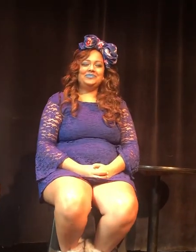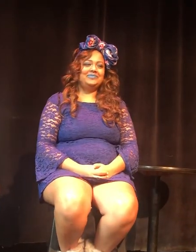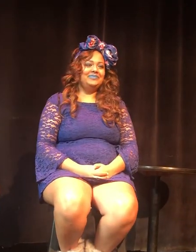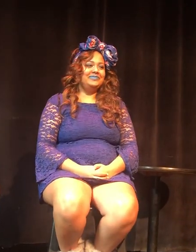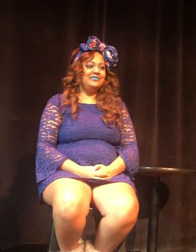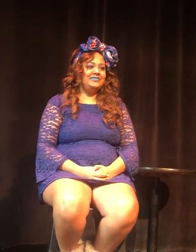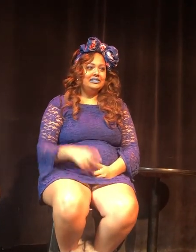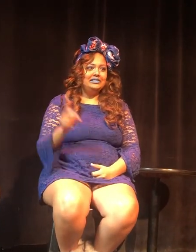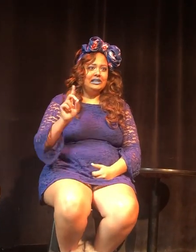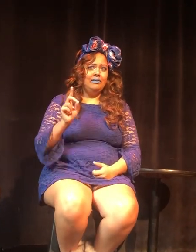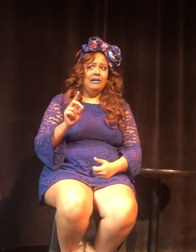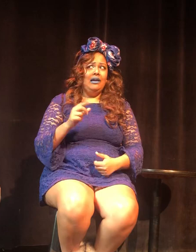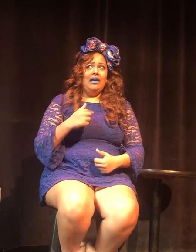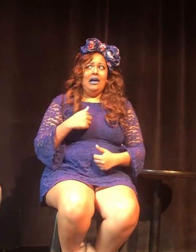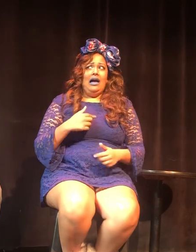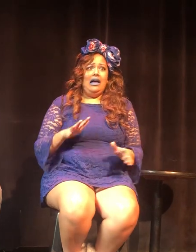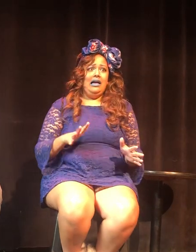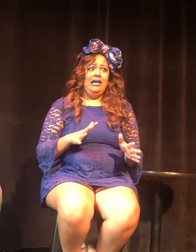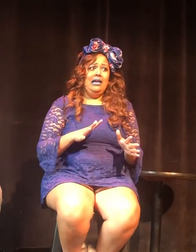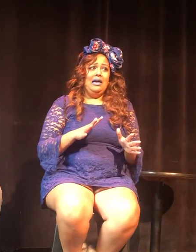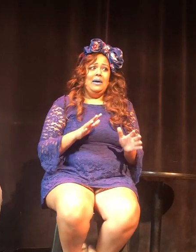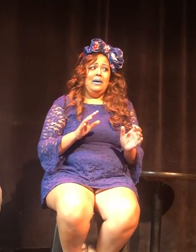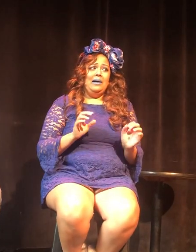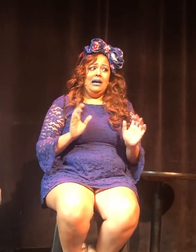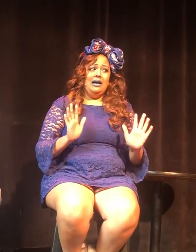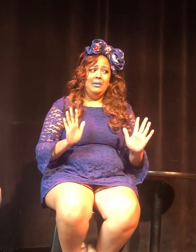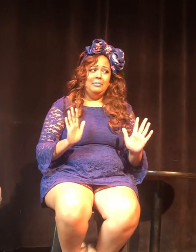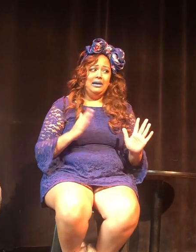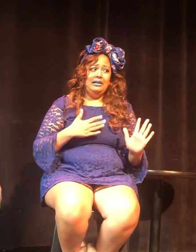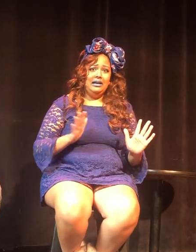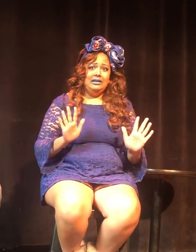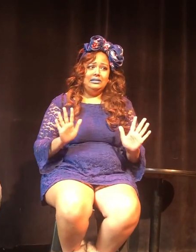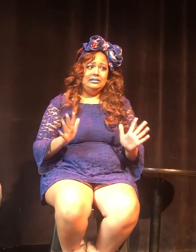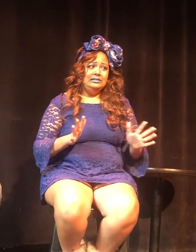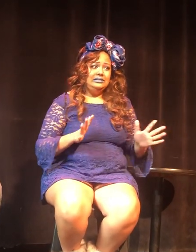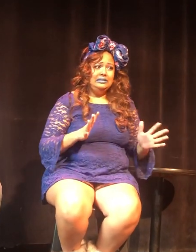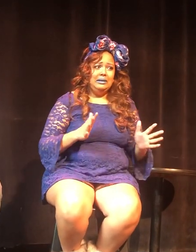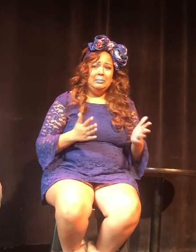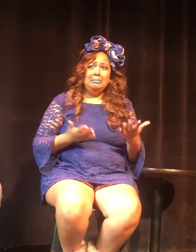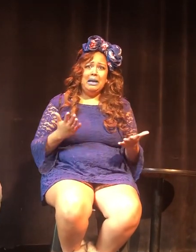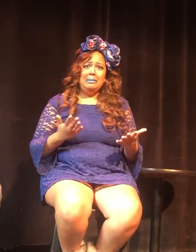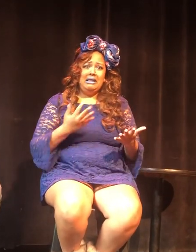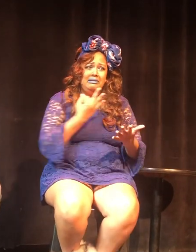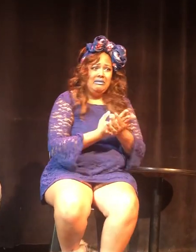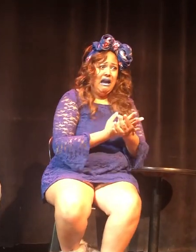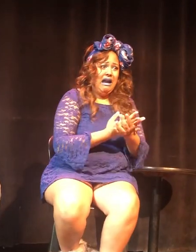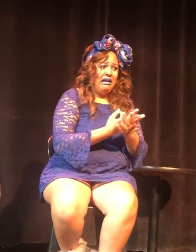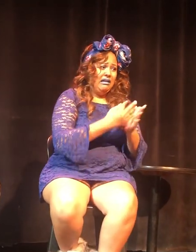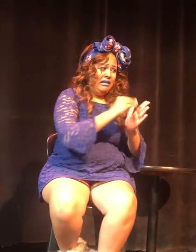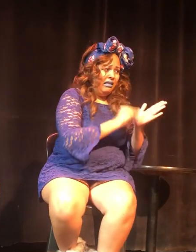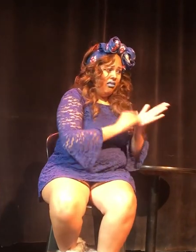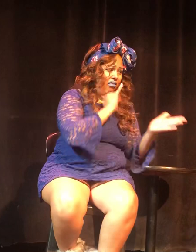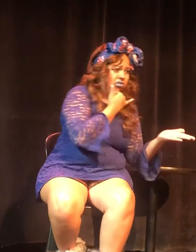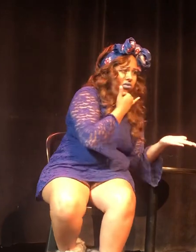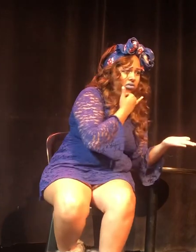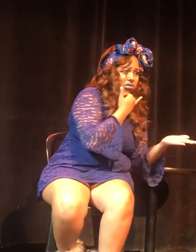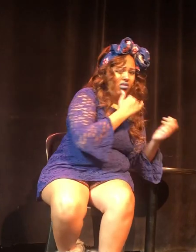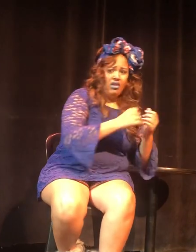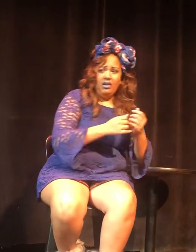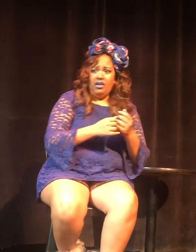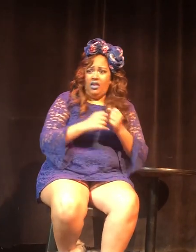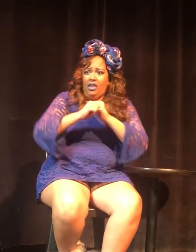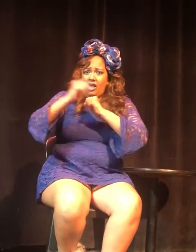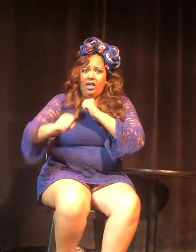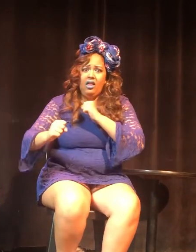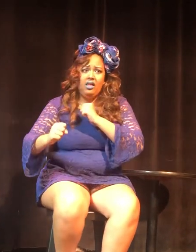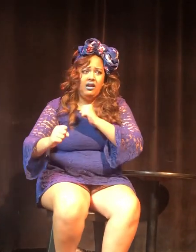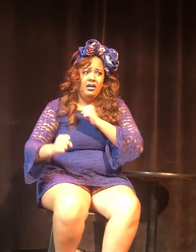I don't know, said Derek. What if we got a fact wrong? I'm worrying we might take too long and miss the bus.